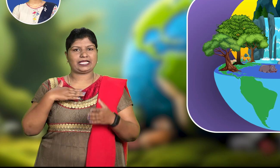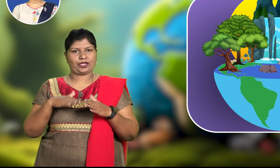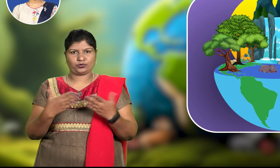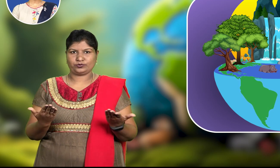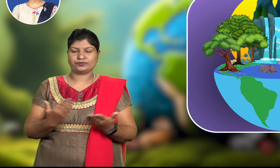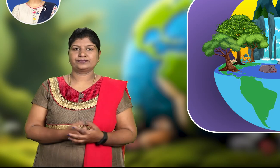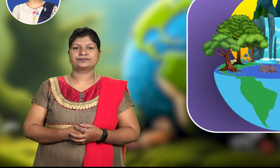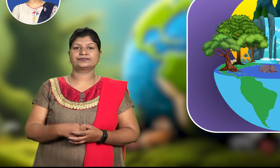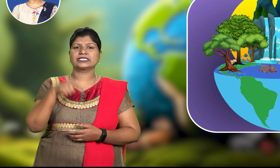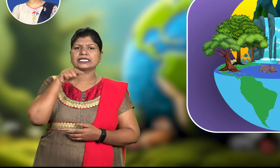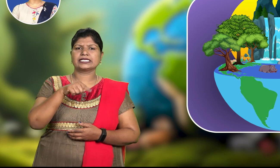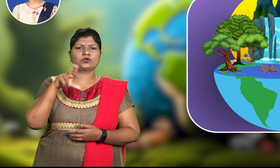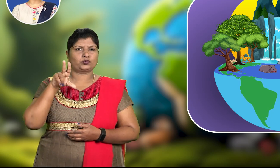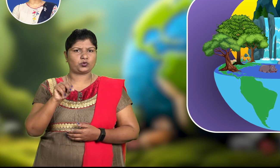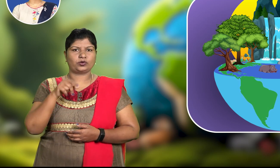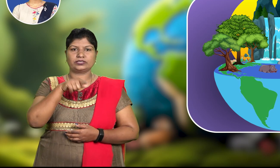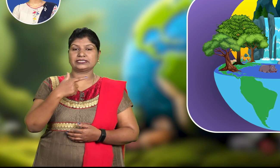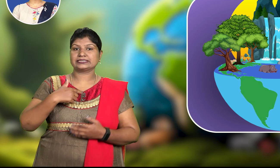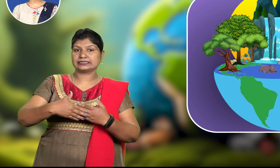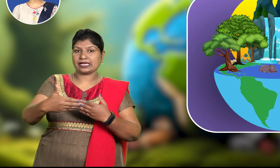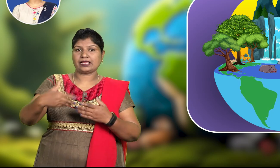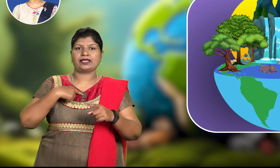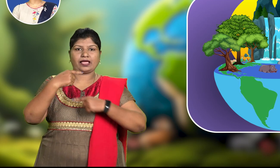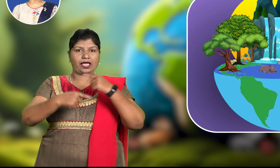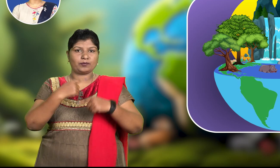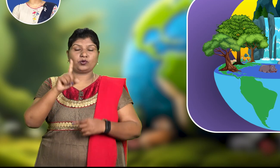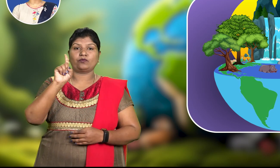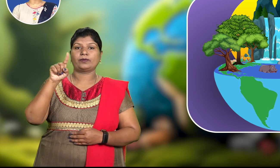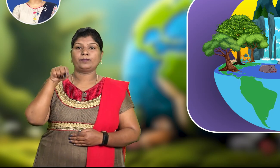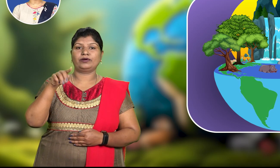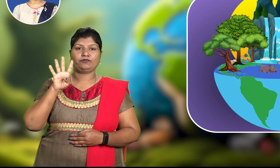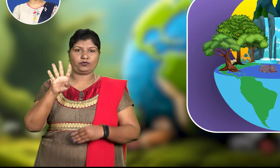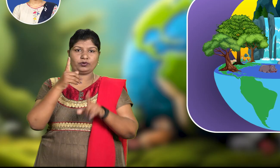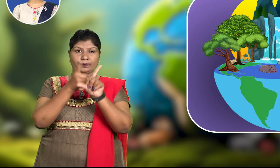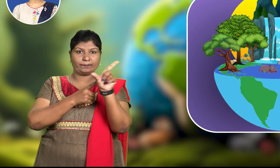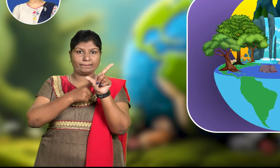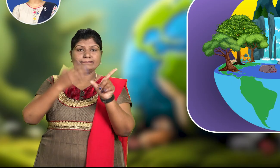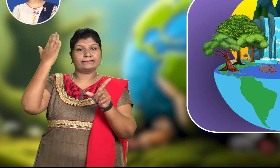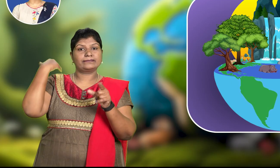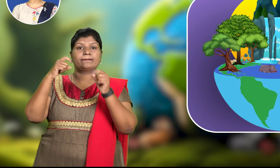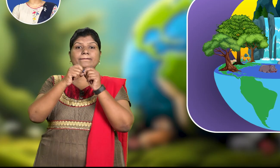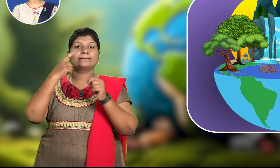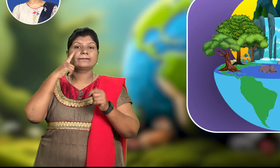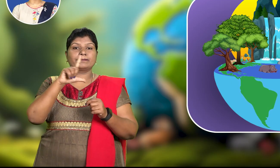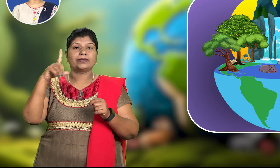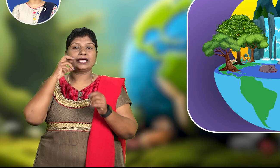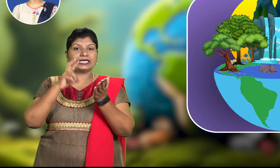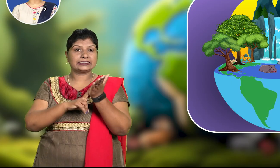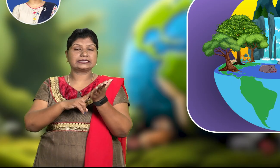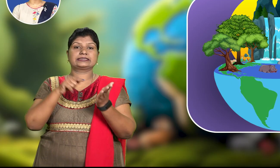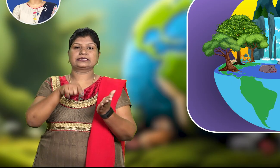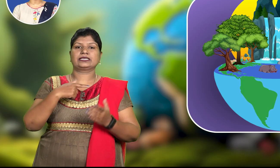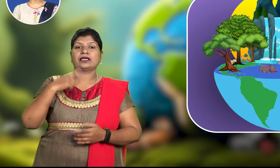However, it was not until about 1.4 billion years ago that the first